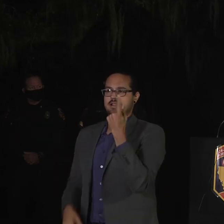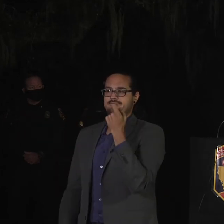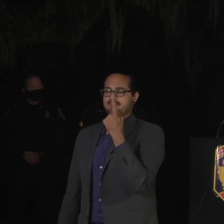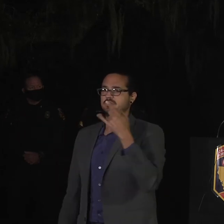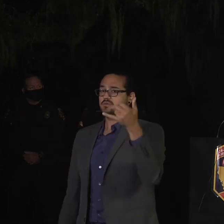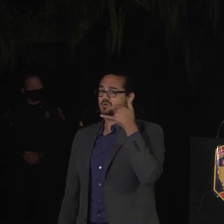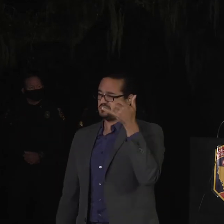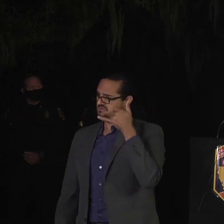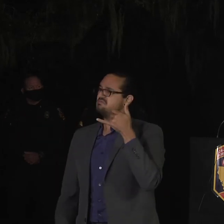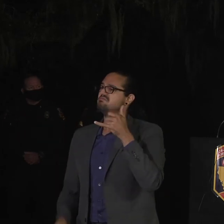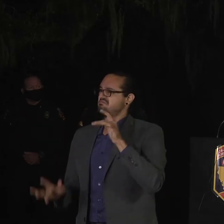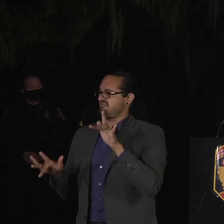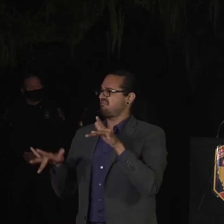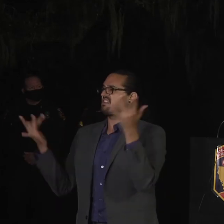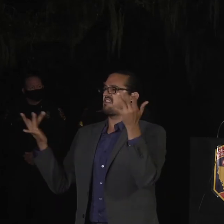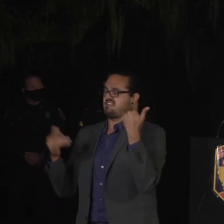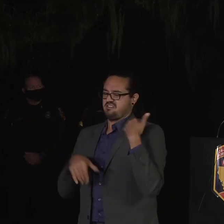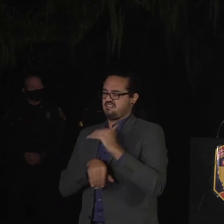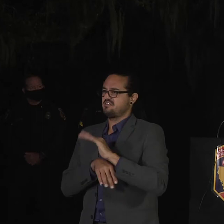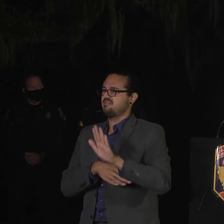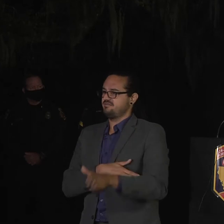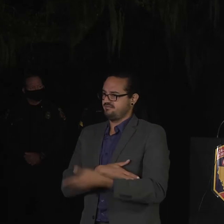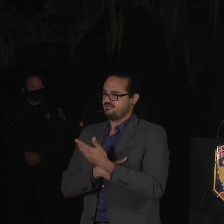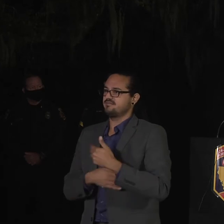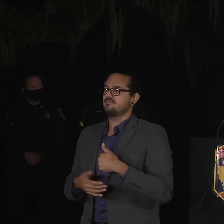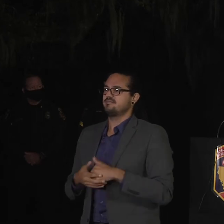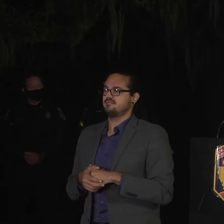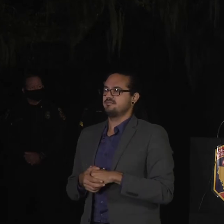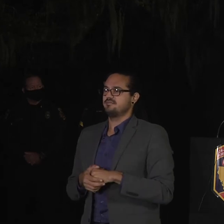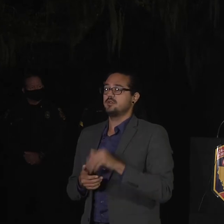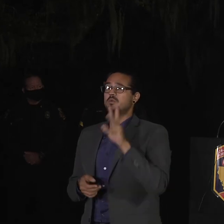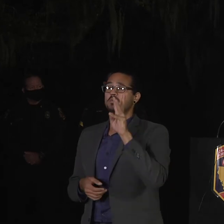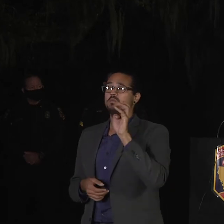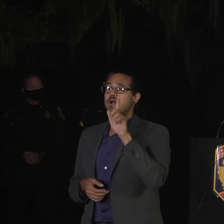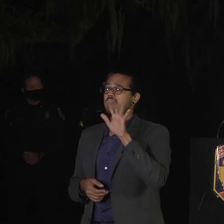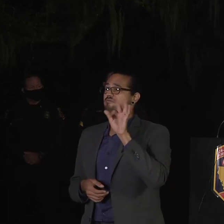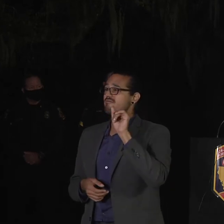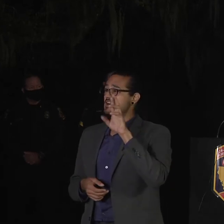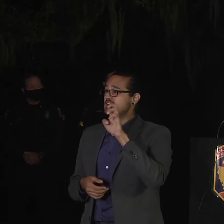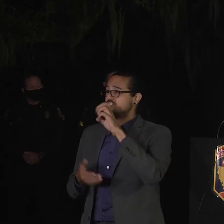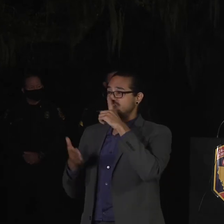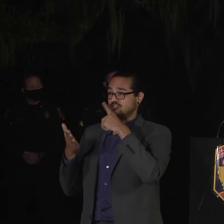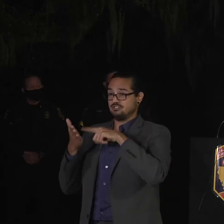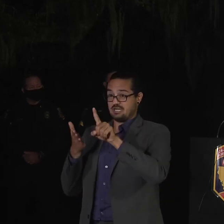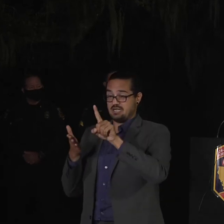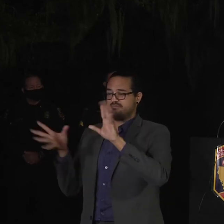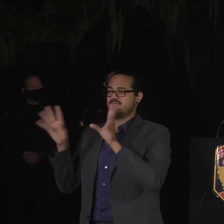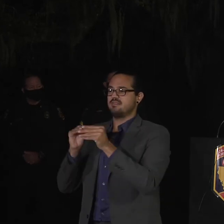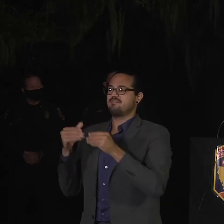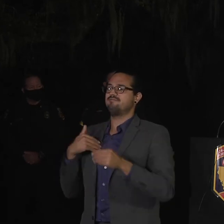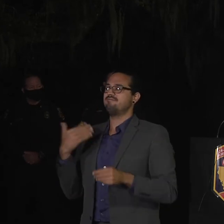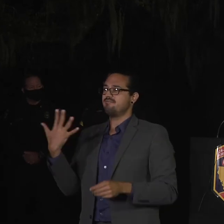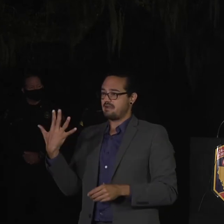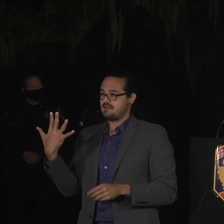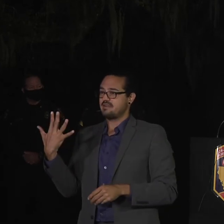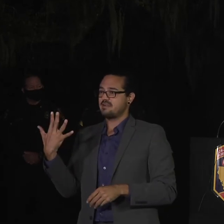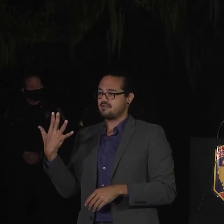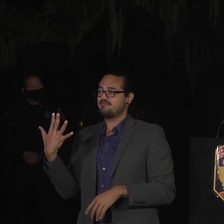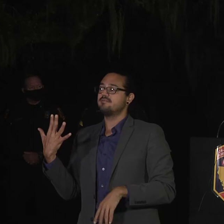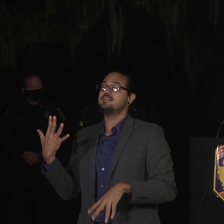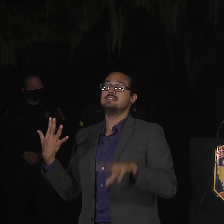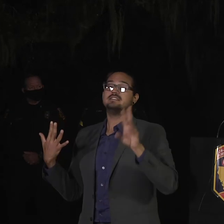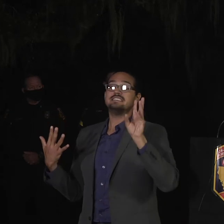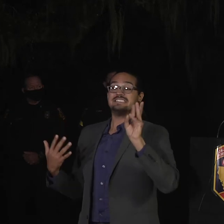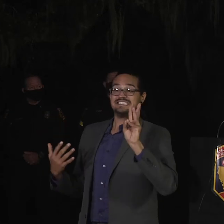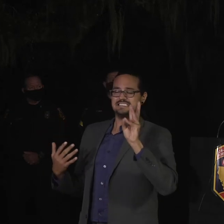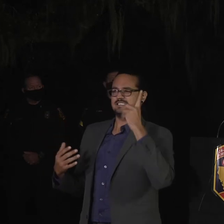6 reports of suspicious people. A new development for us, and really, again, to tell you kind of a